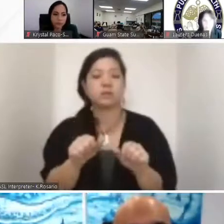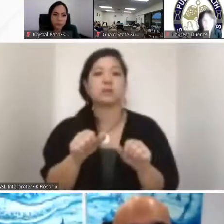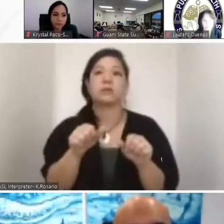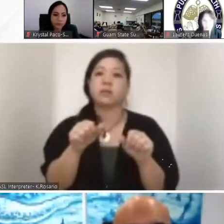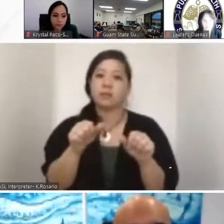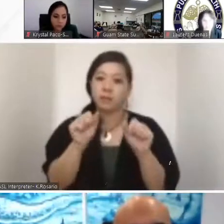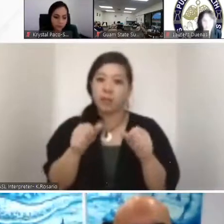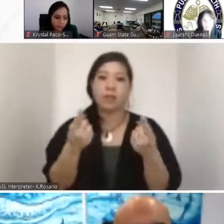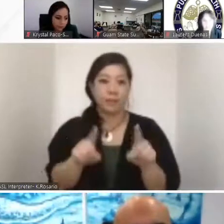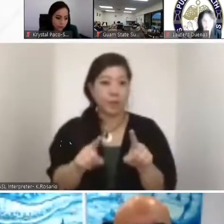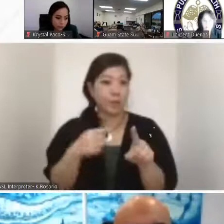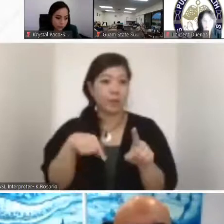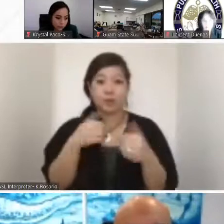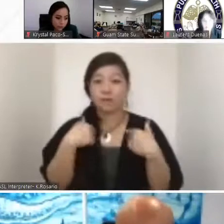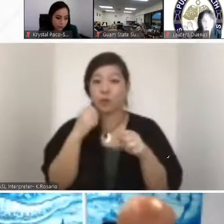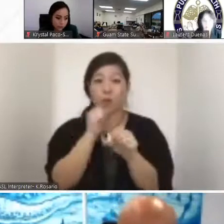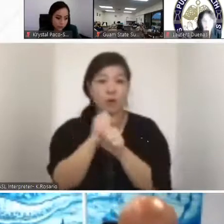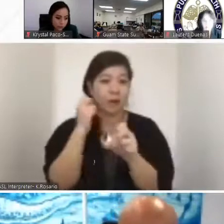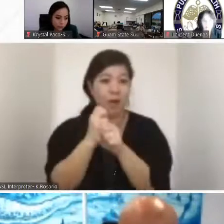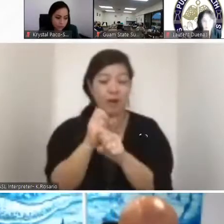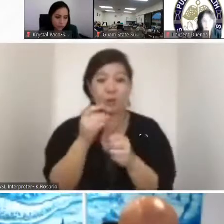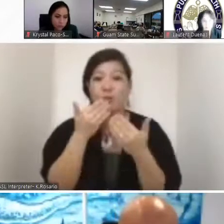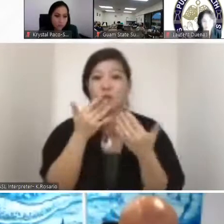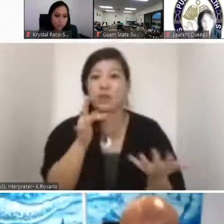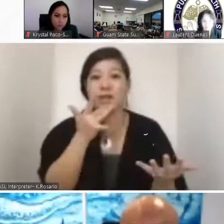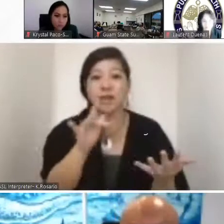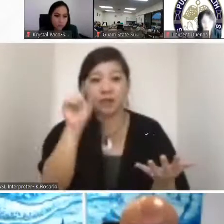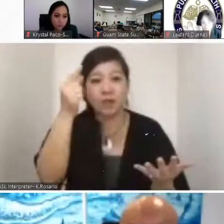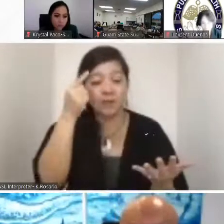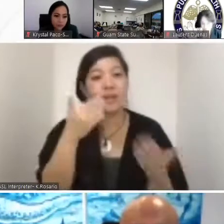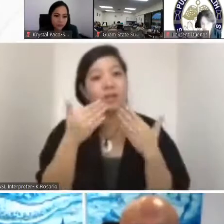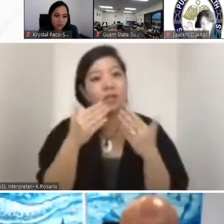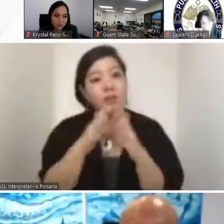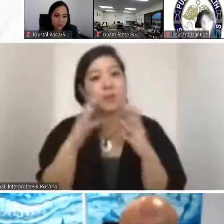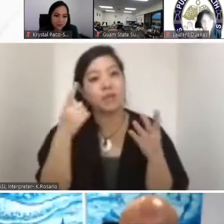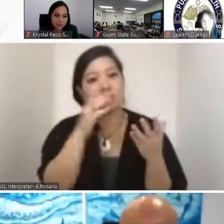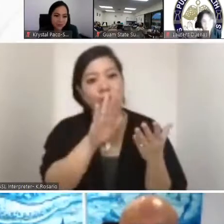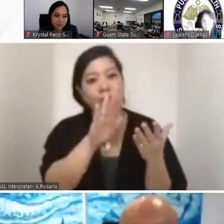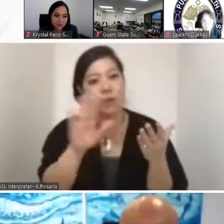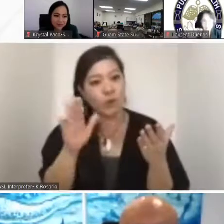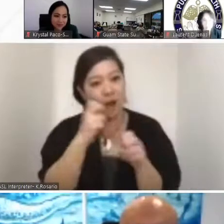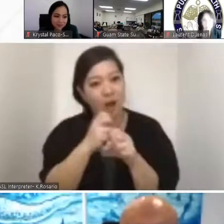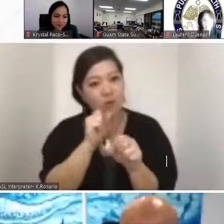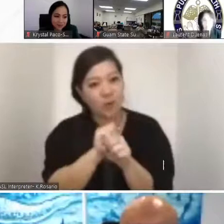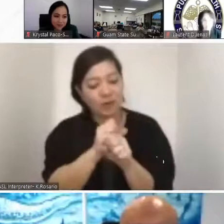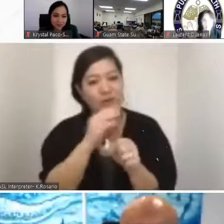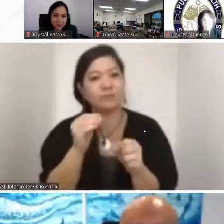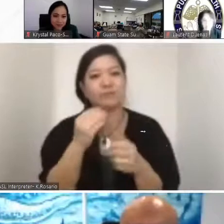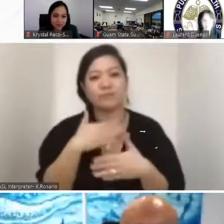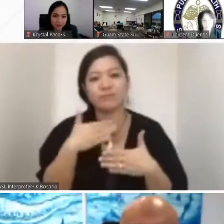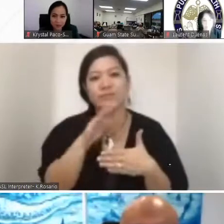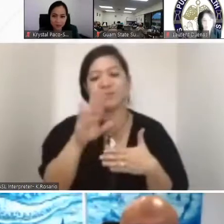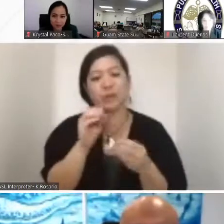happen. We just got to work hard. So good luck to you, Governor, and thank you so much for your hard work, for your dedication, and for your